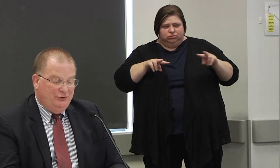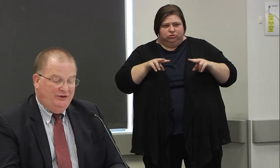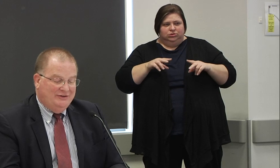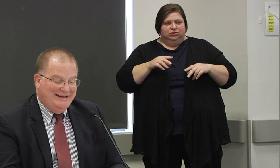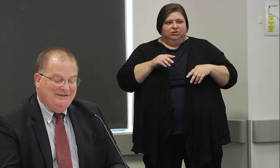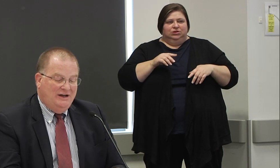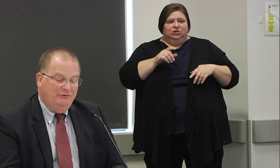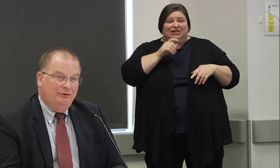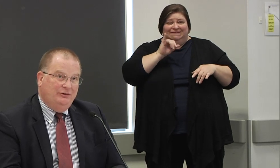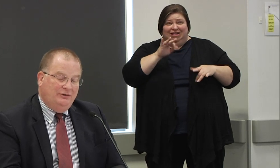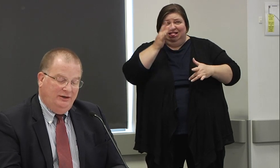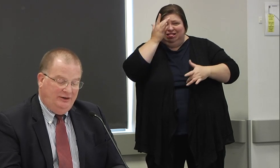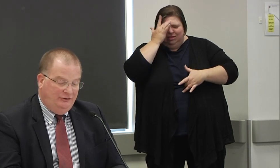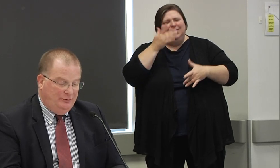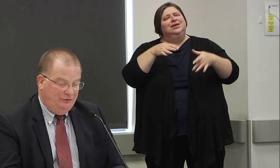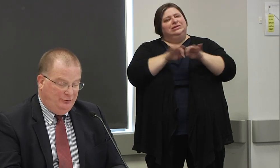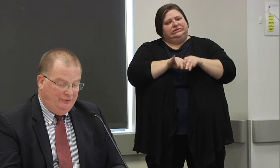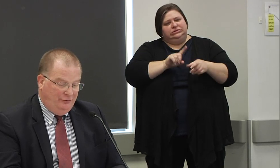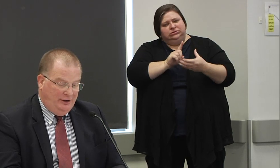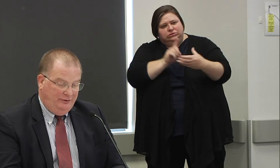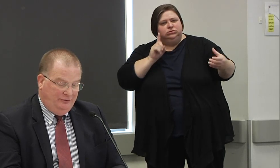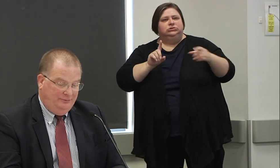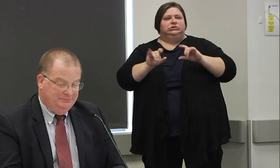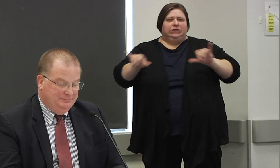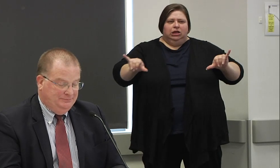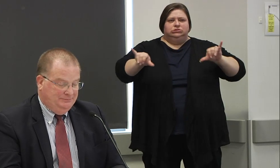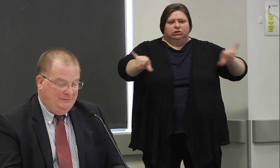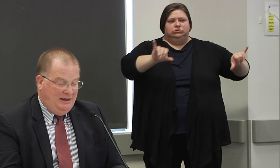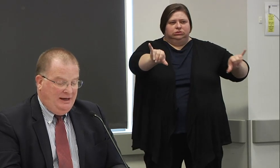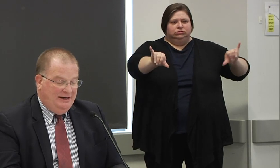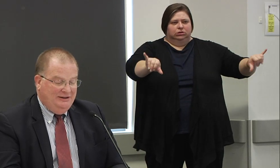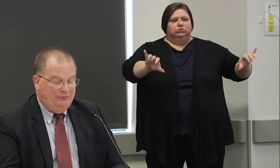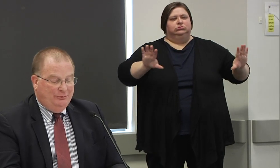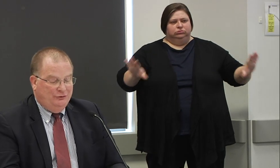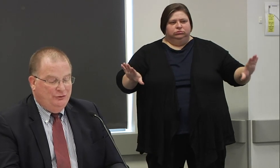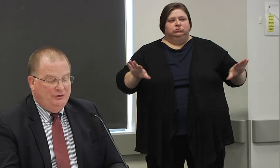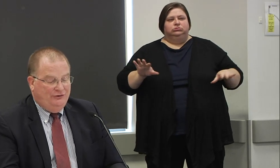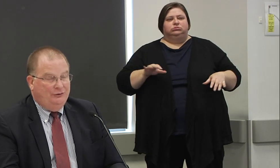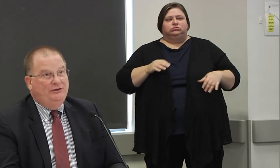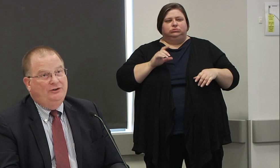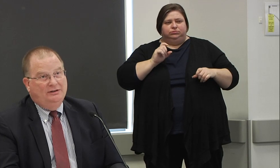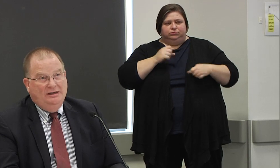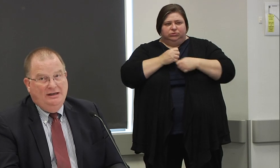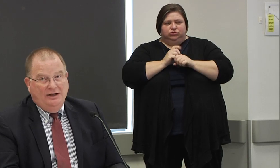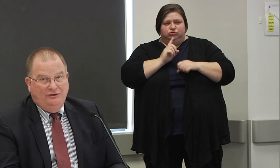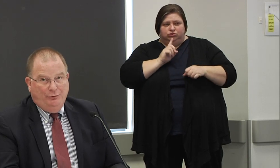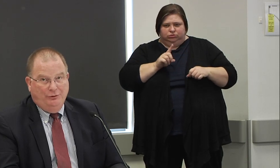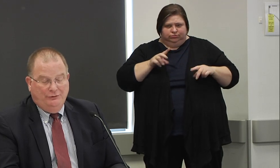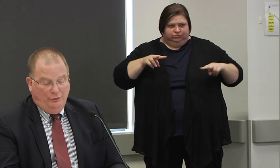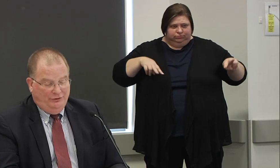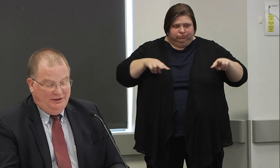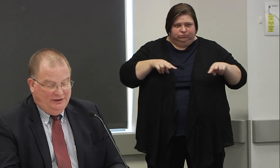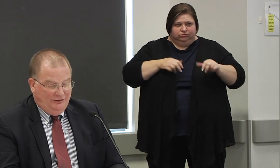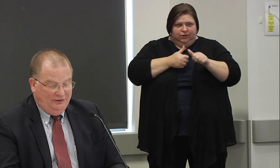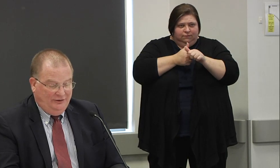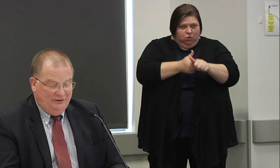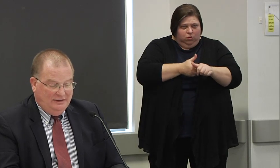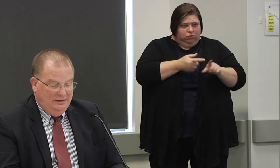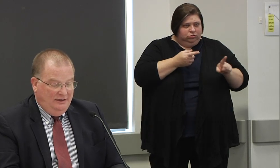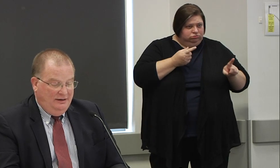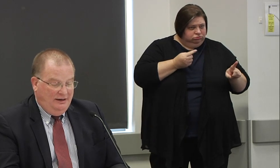trace 95% of contacts within 24 hours. And it needs to be able to do this tracing and support of quarantine and